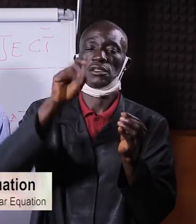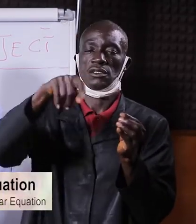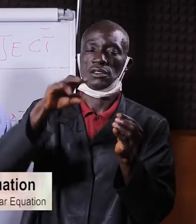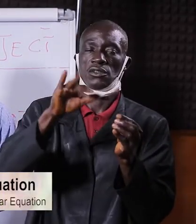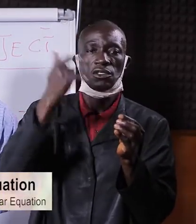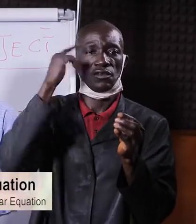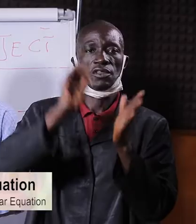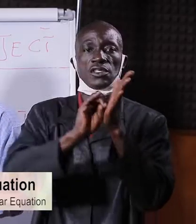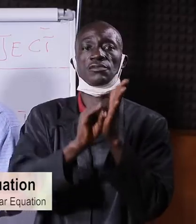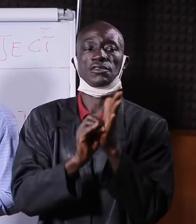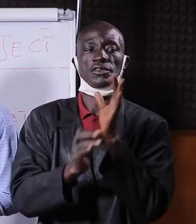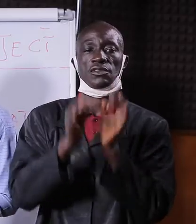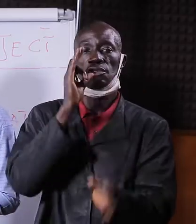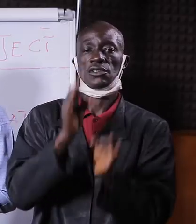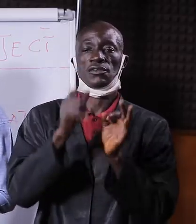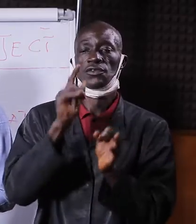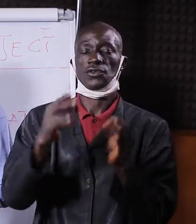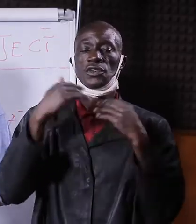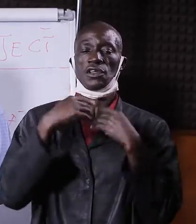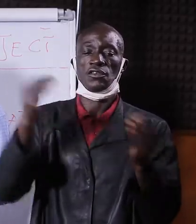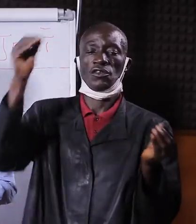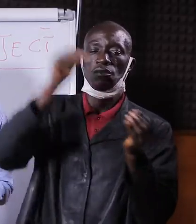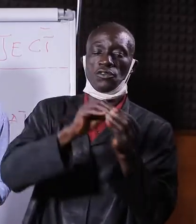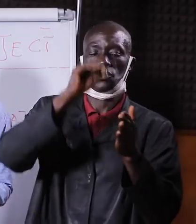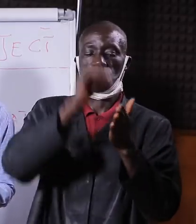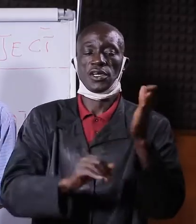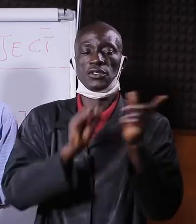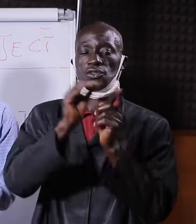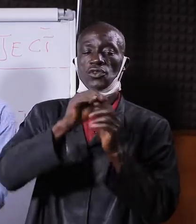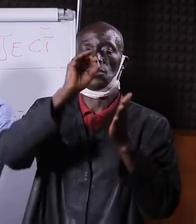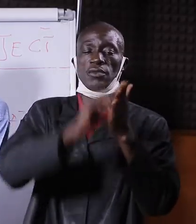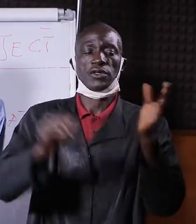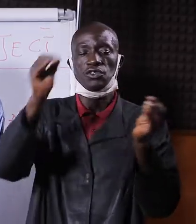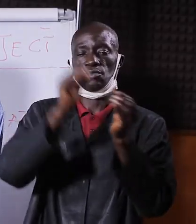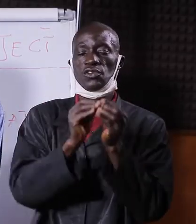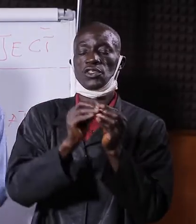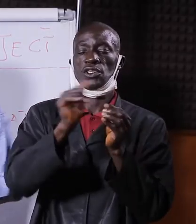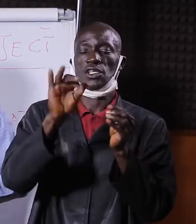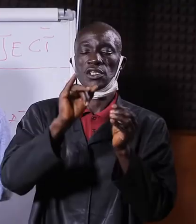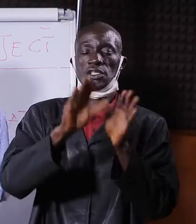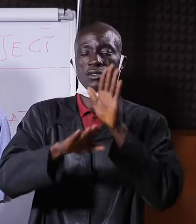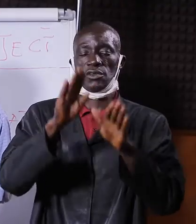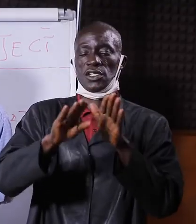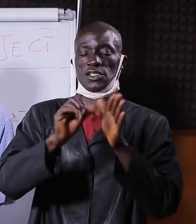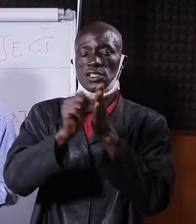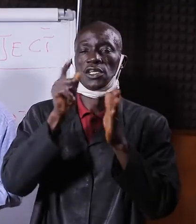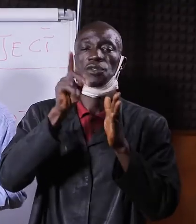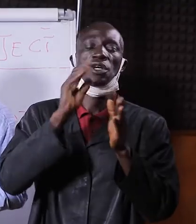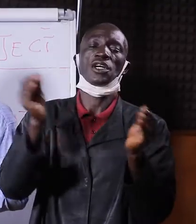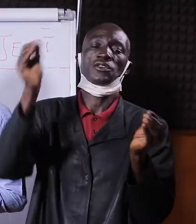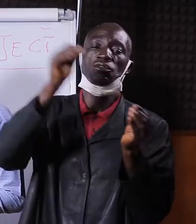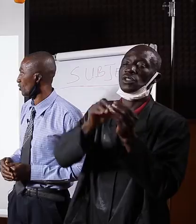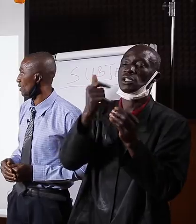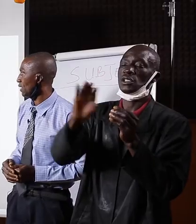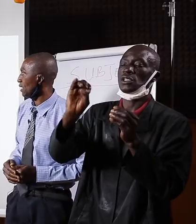For instance, if you have plus, minus, or minus, plus as the balancing signs, then you are to add